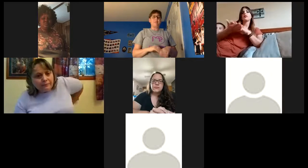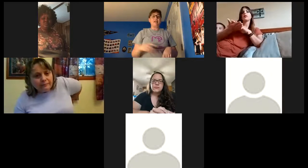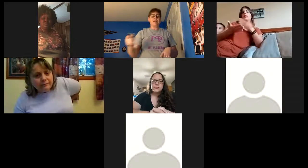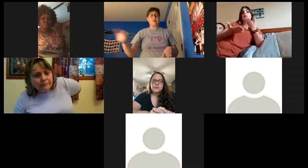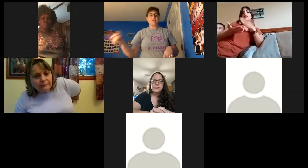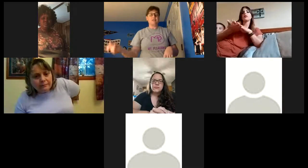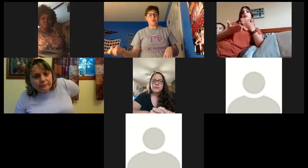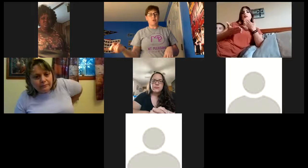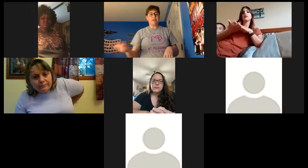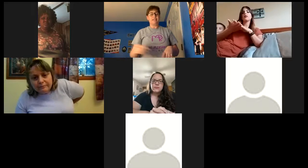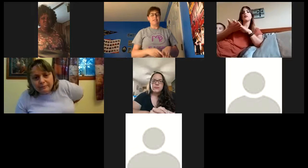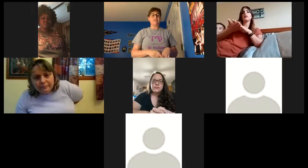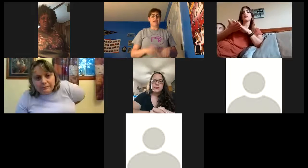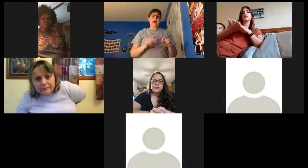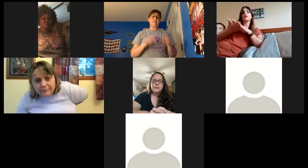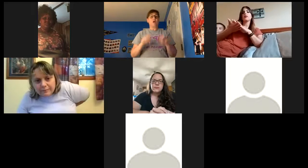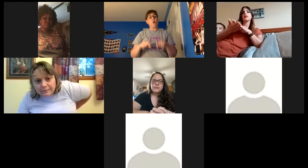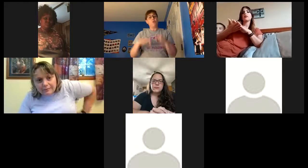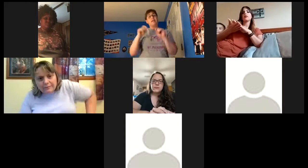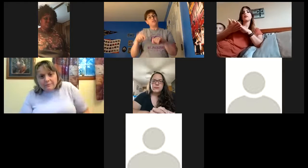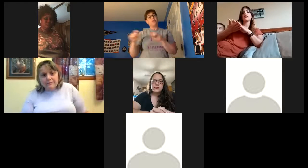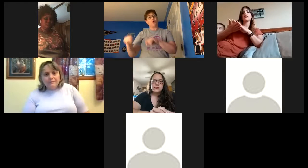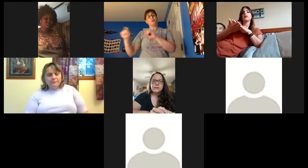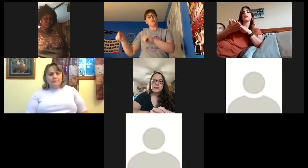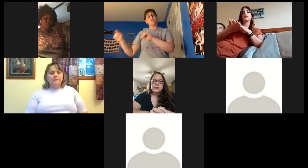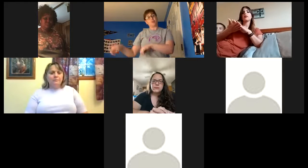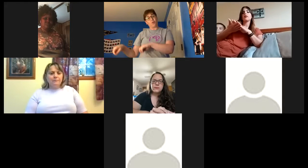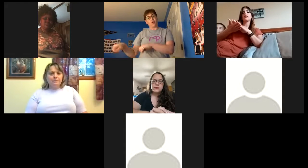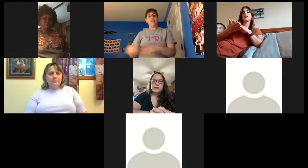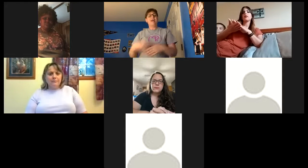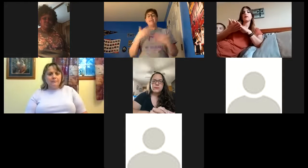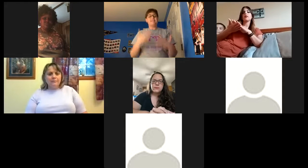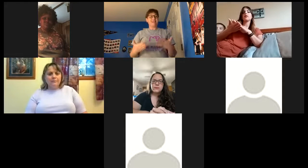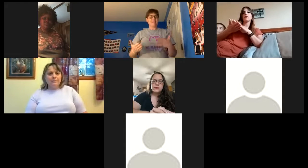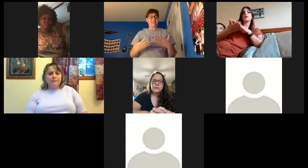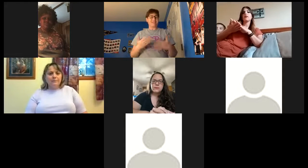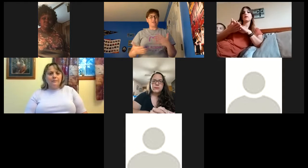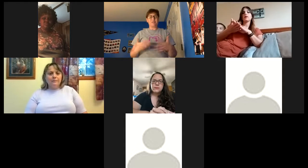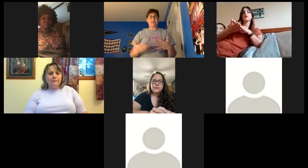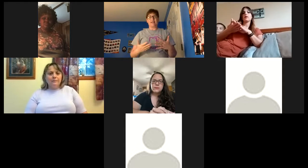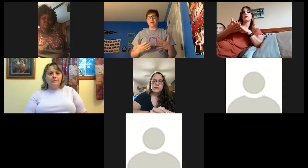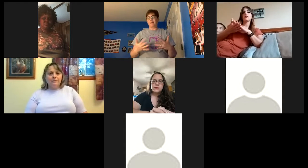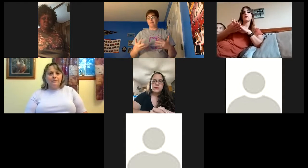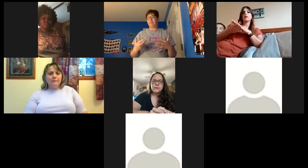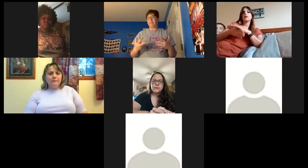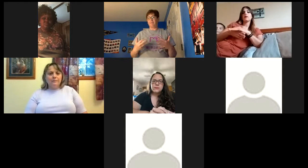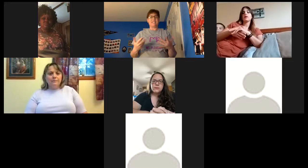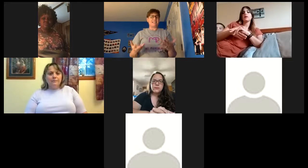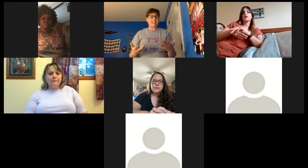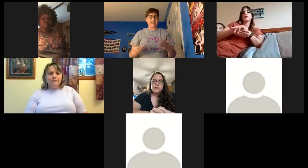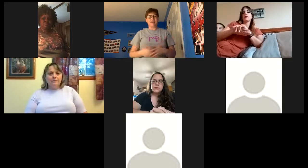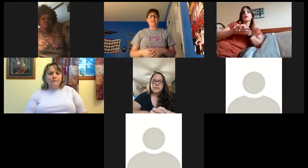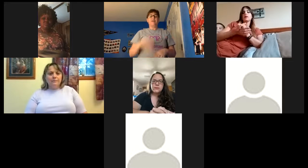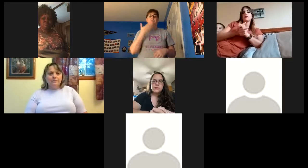saying, I'm going to go to the store instead of saying, I'm going to go to the store. It's the same kind of thing. It's almost like what's